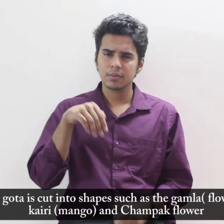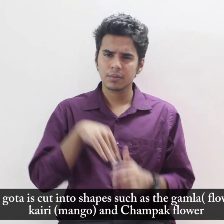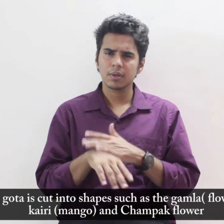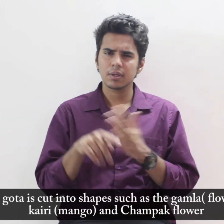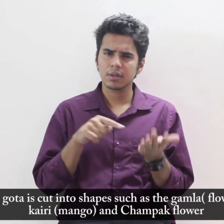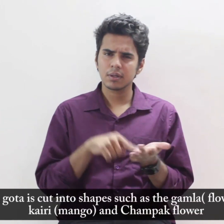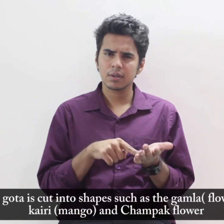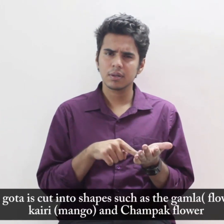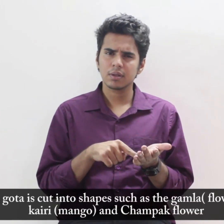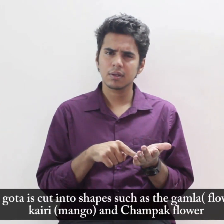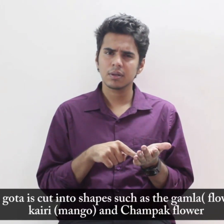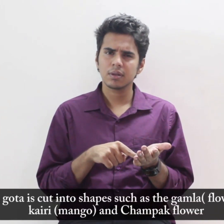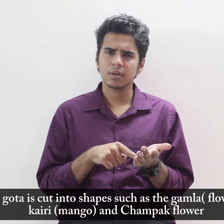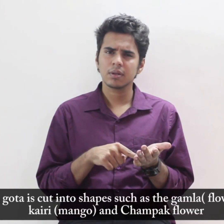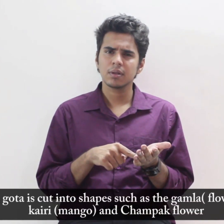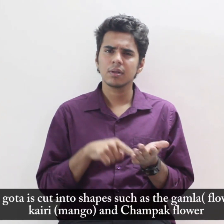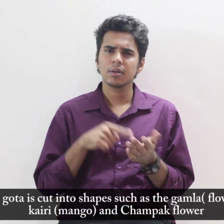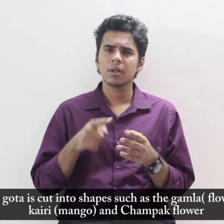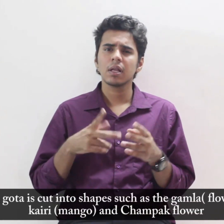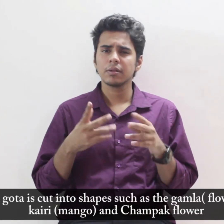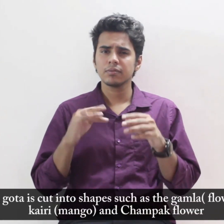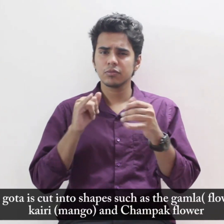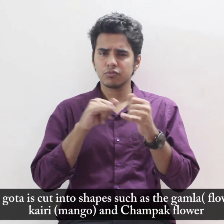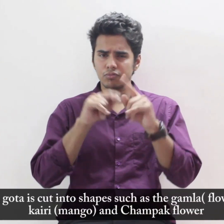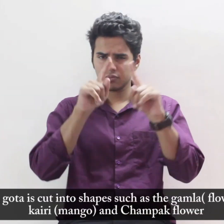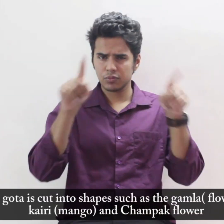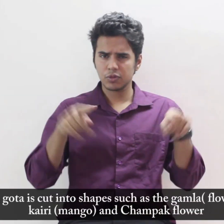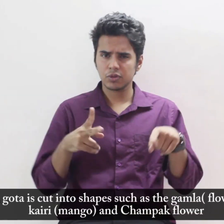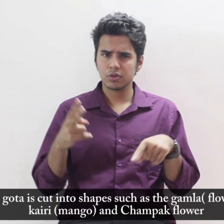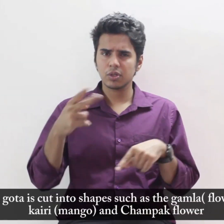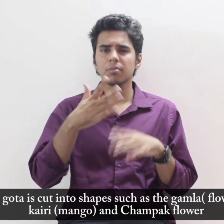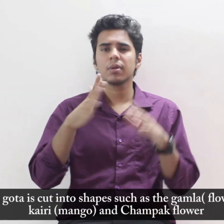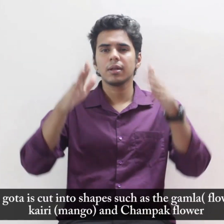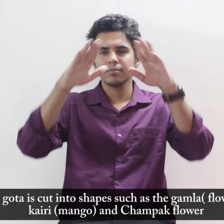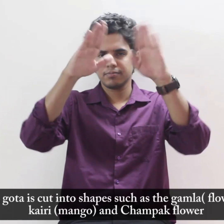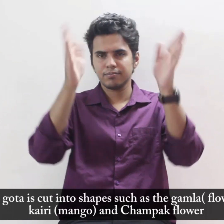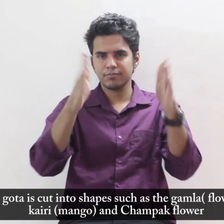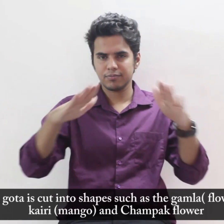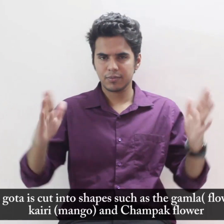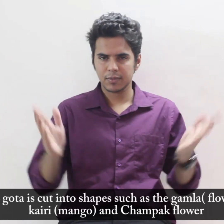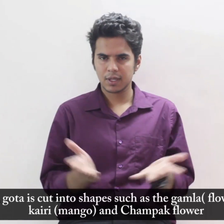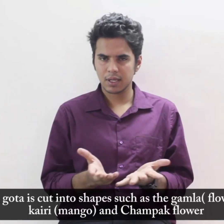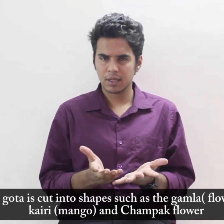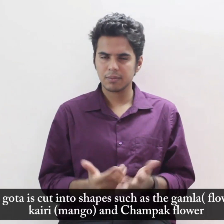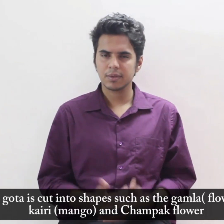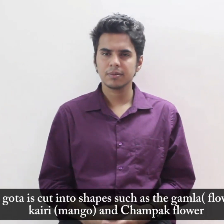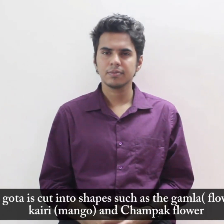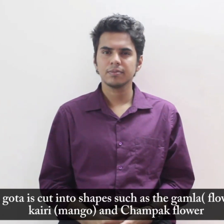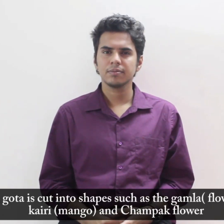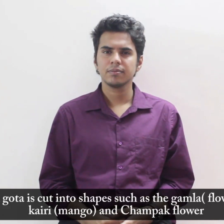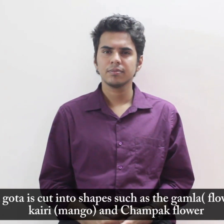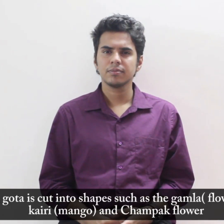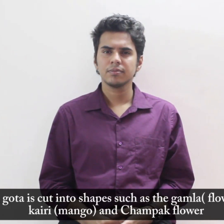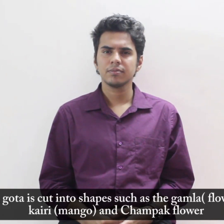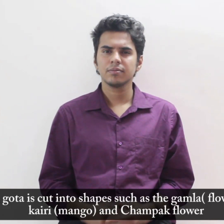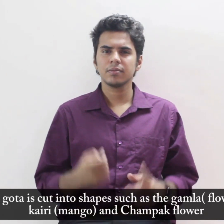In this, gota is cut into shapes such as the gamla, flower pot, kairi mango and champak